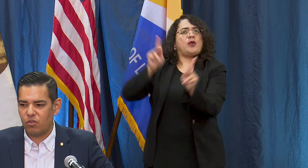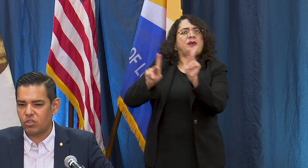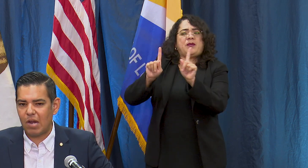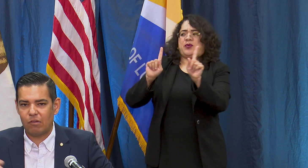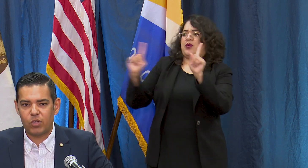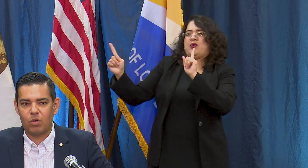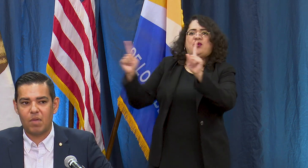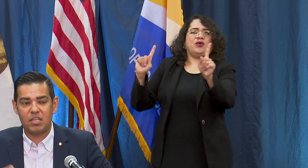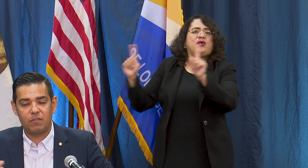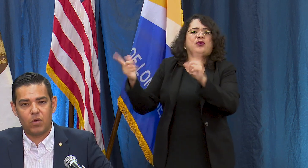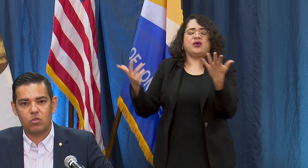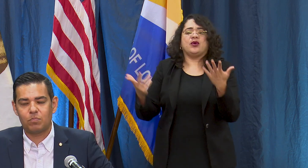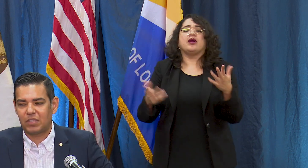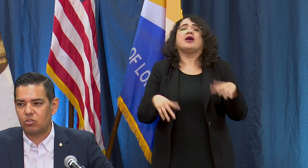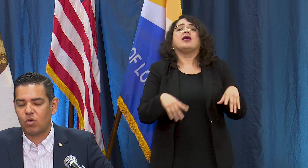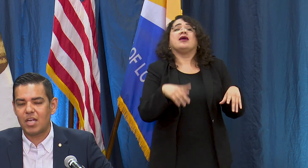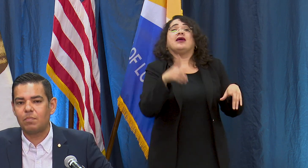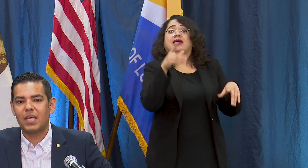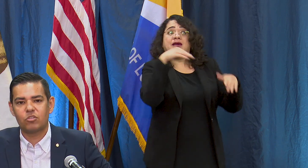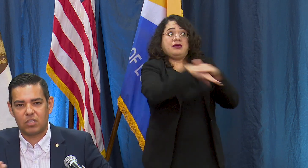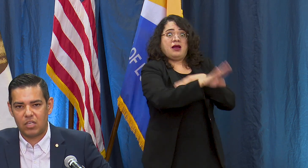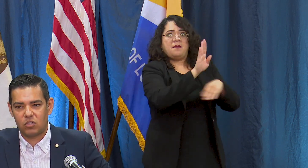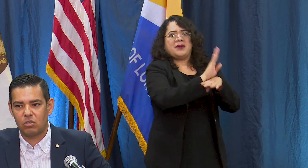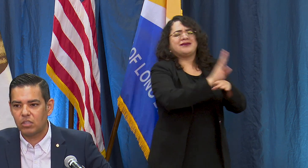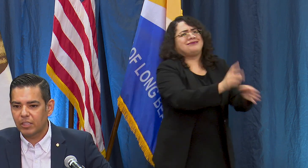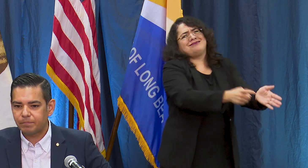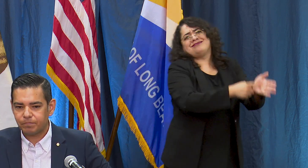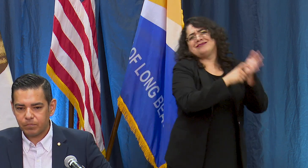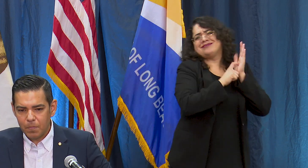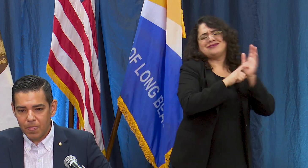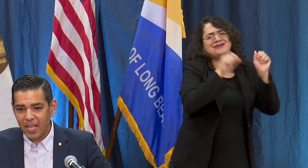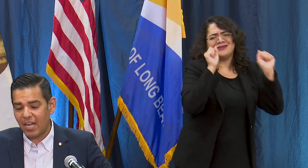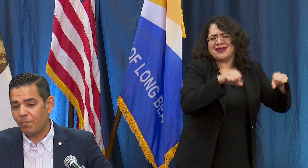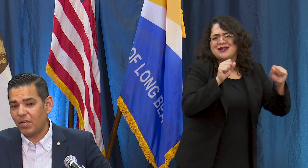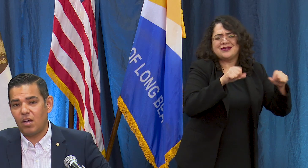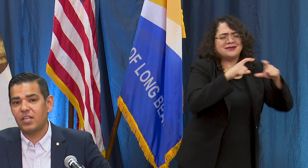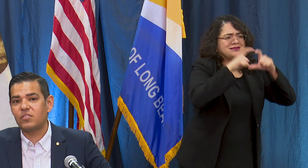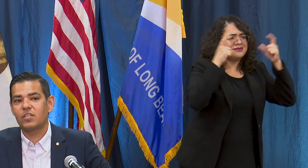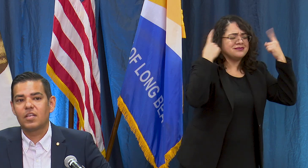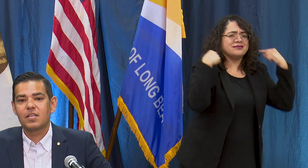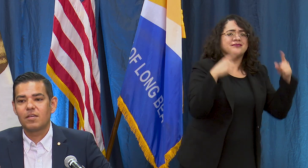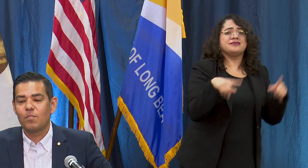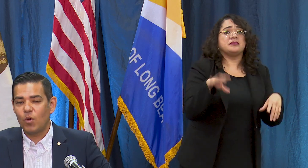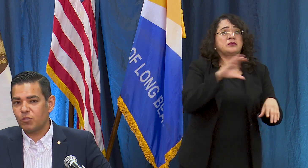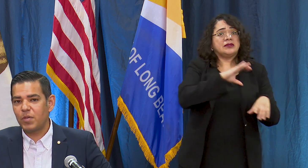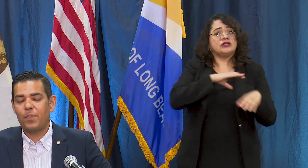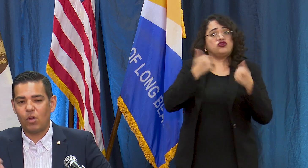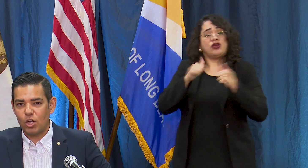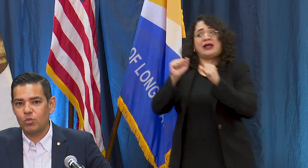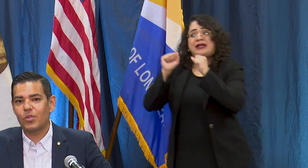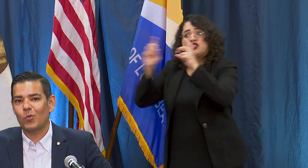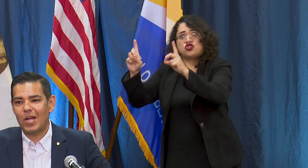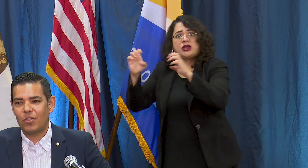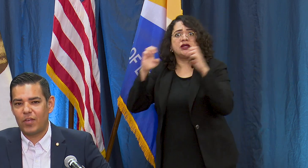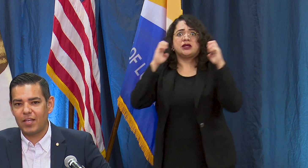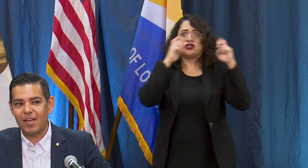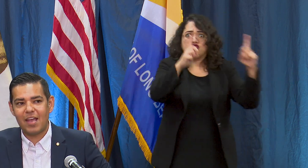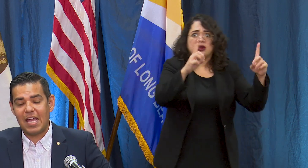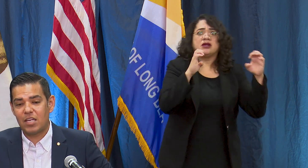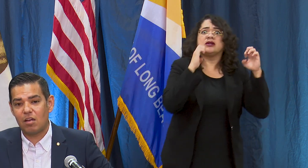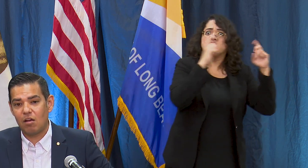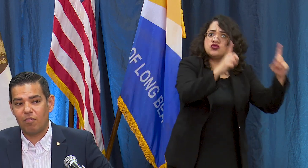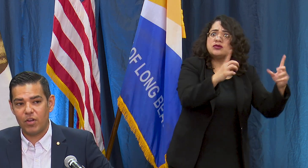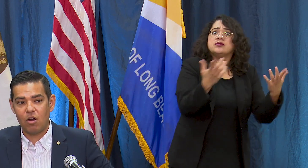police and others are out there reminding folks, but they're trying to be educational. And I'll be honest, most people are doing the right